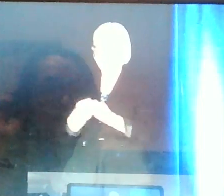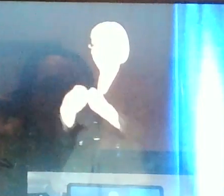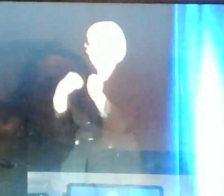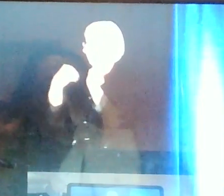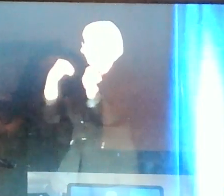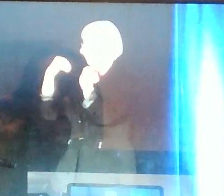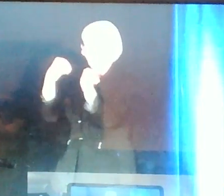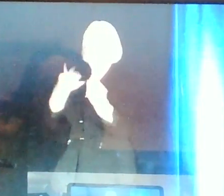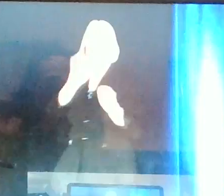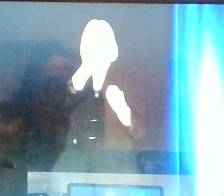computers.